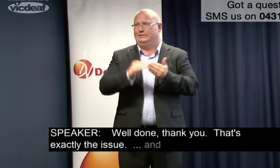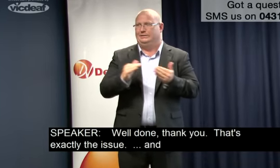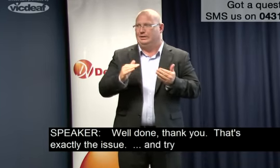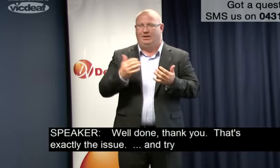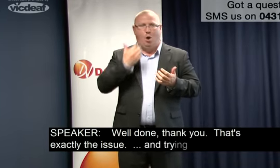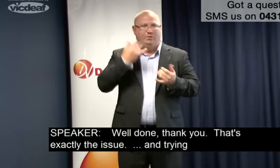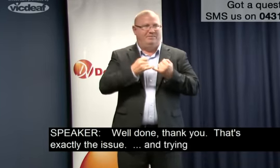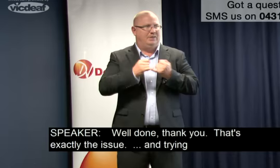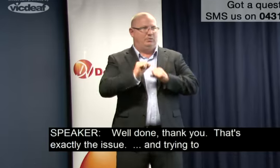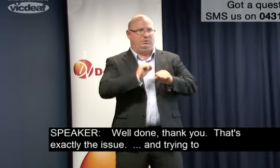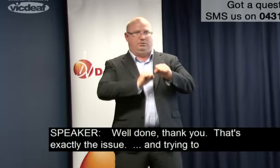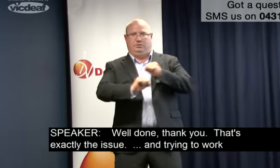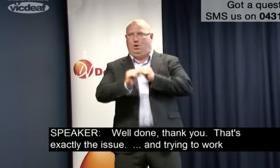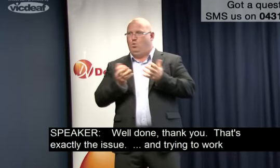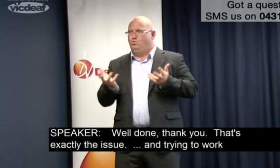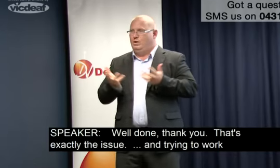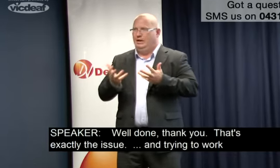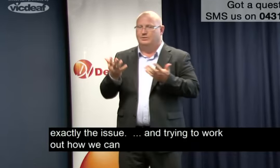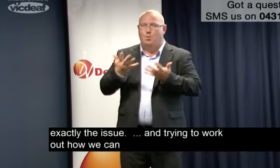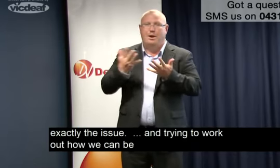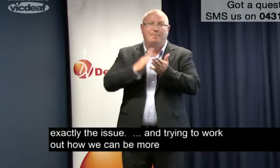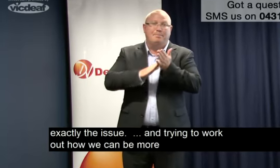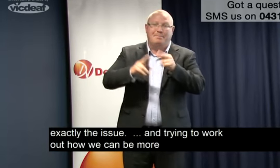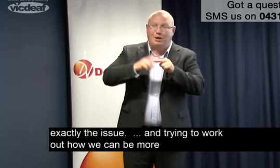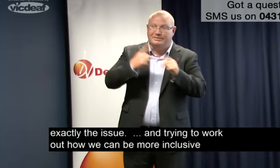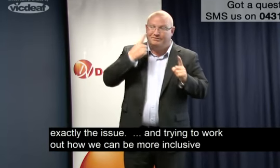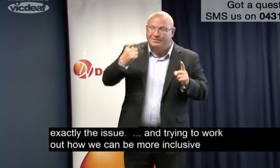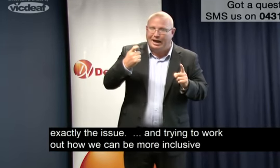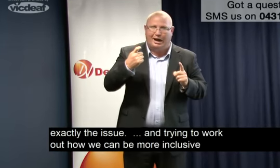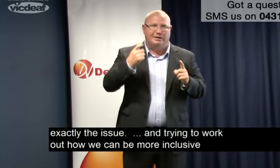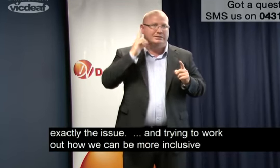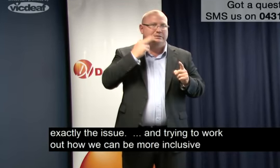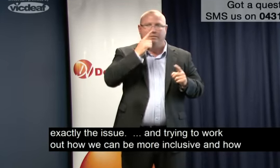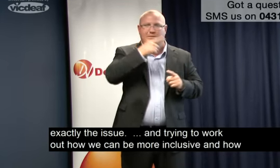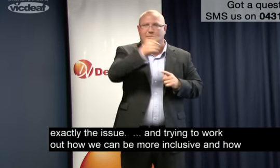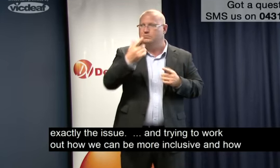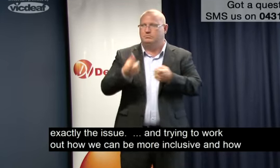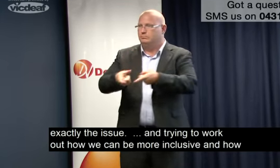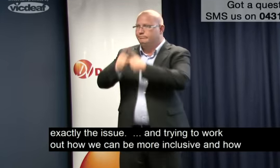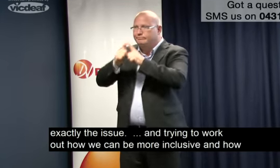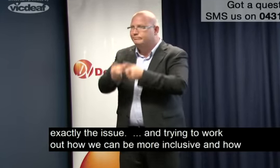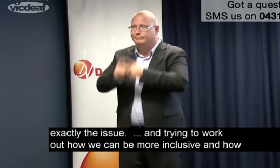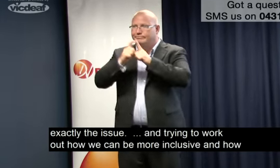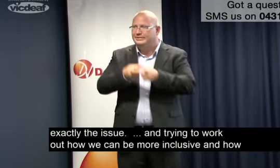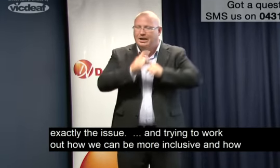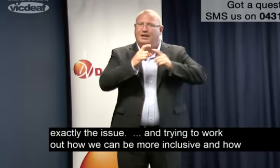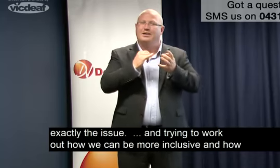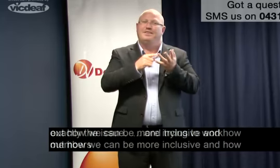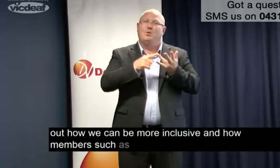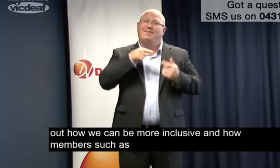have deaf community members such as deaf children from hearing parents involved. How do we do that? When the hearing parent finds out that their child is deaf, they face